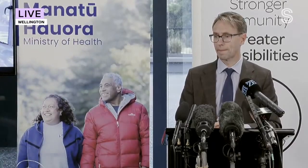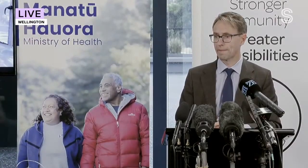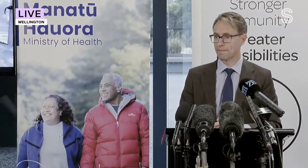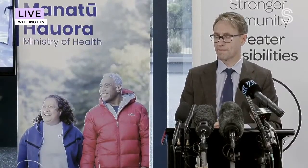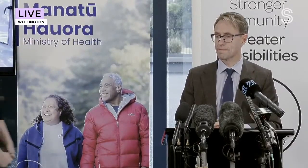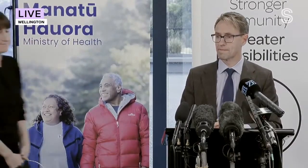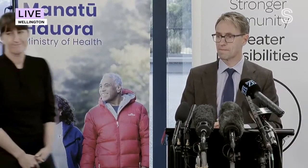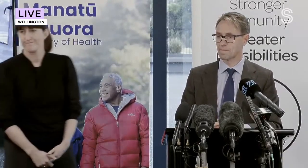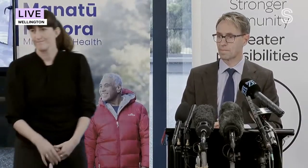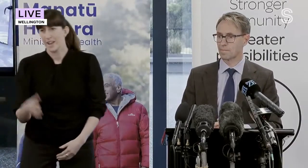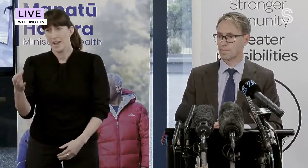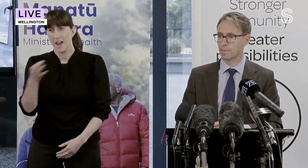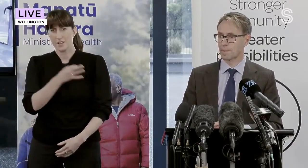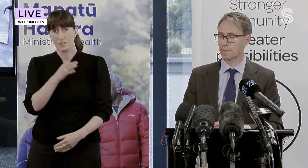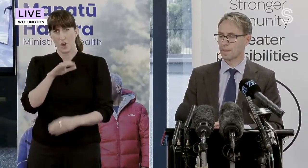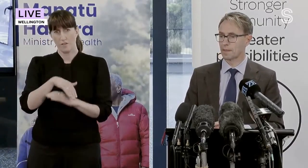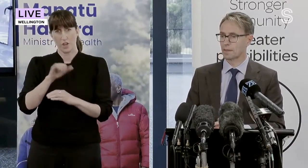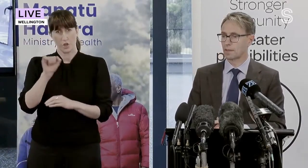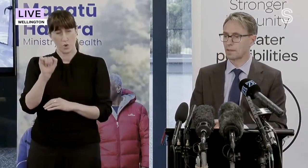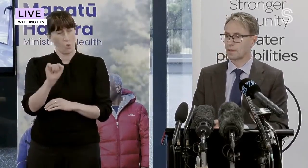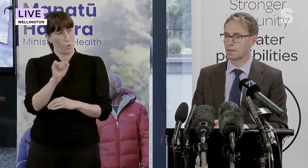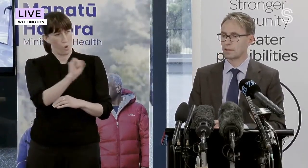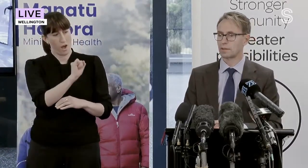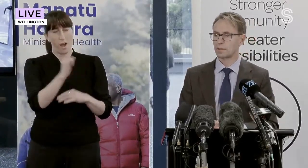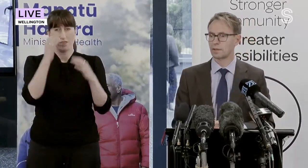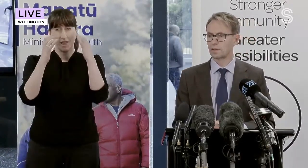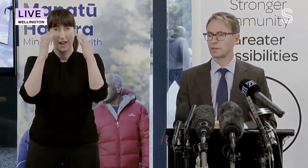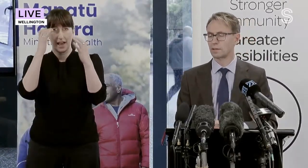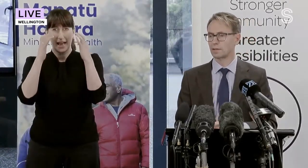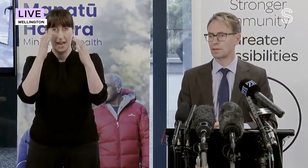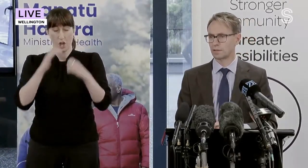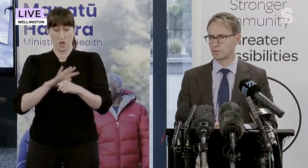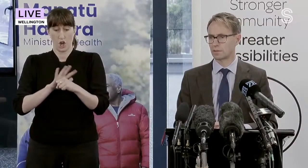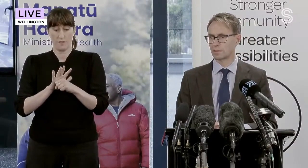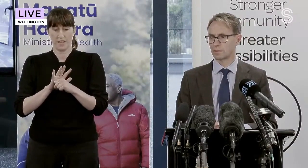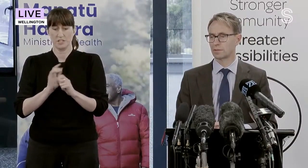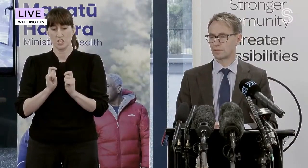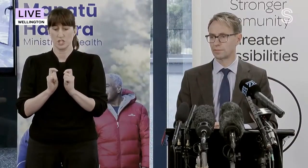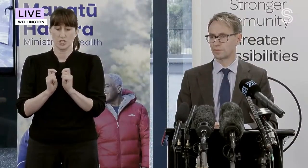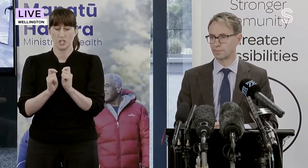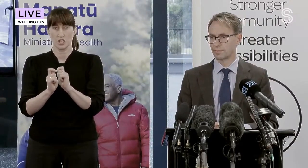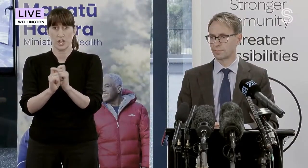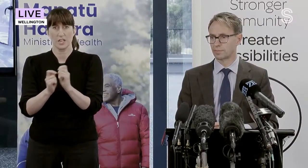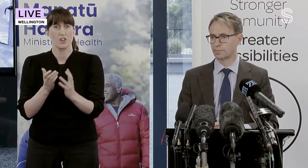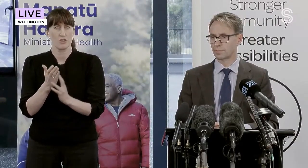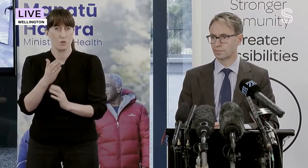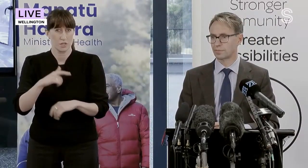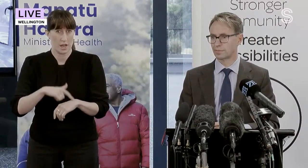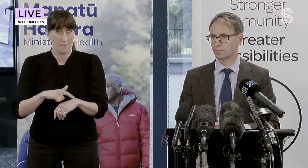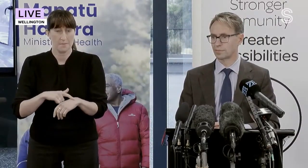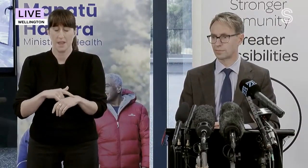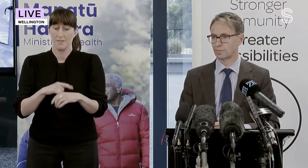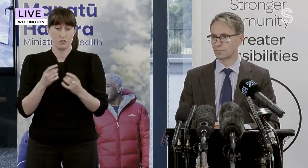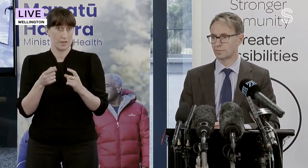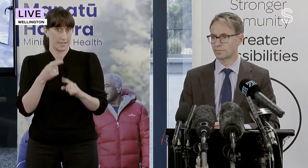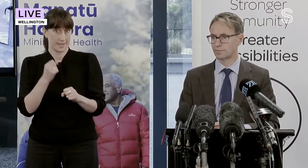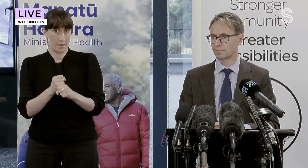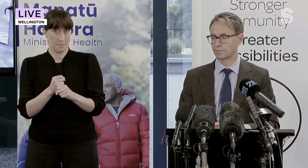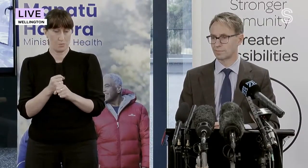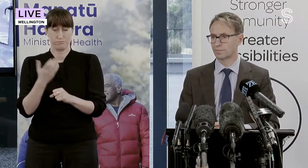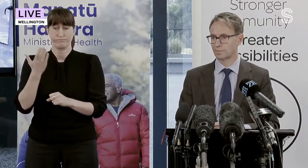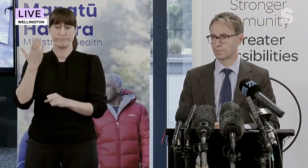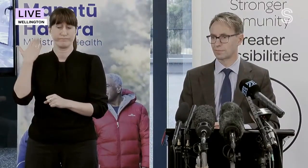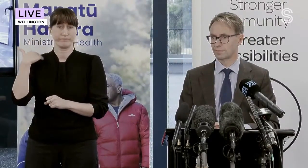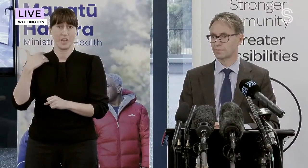thinking about COVID over the last 2.5 years? I mean, I remember being at one of those early press conferences, for instance, when you said there was no evidence